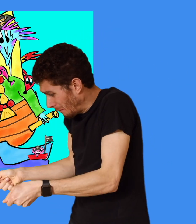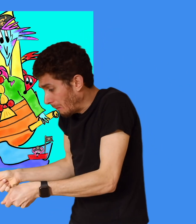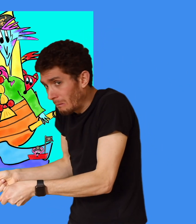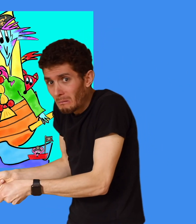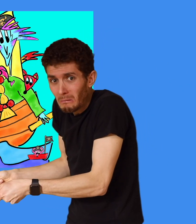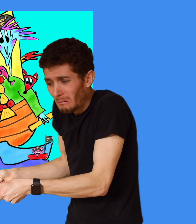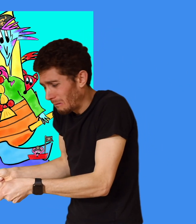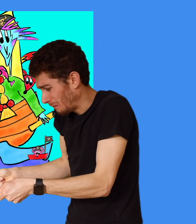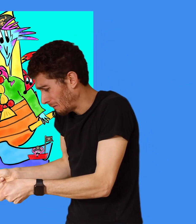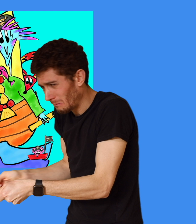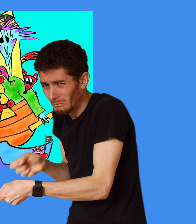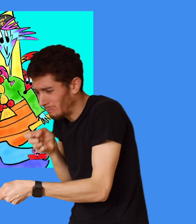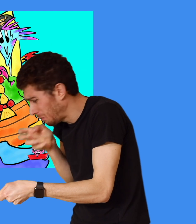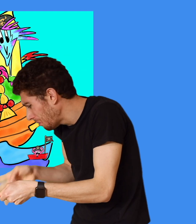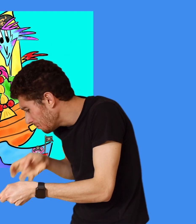got seasick and